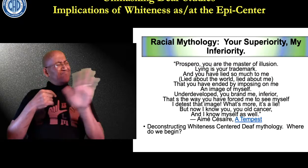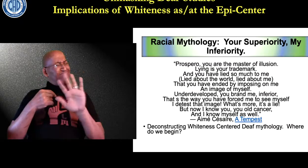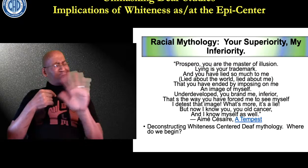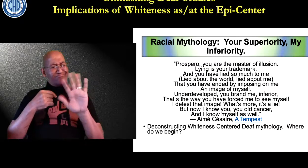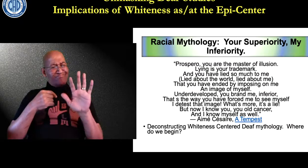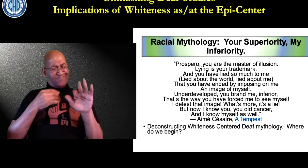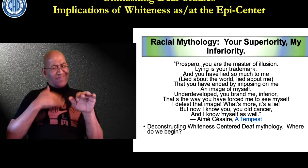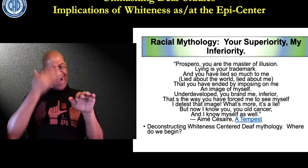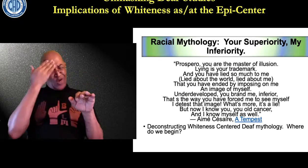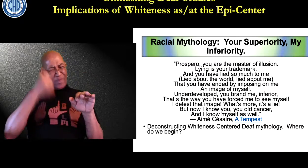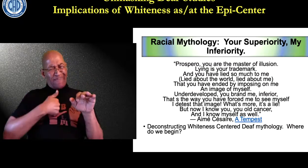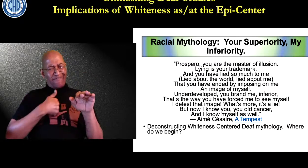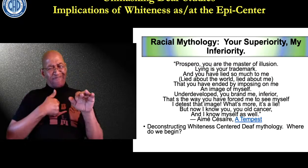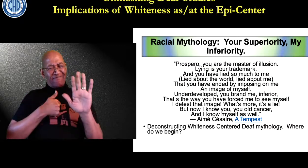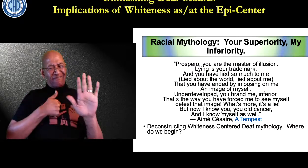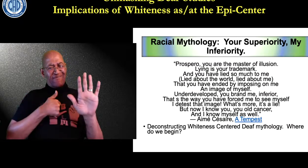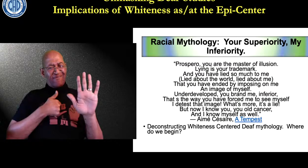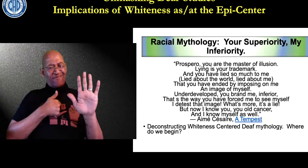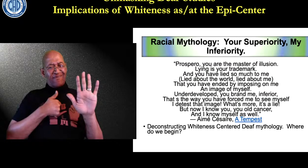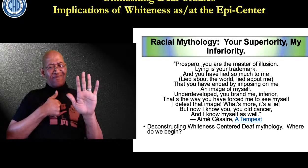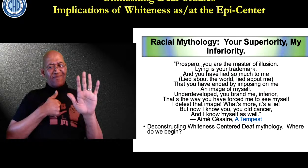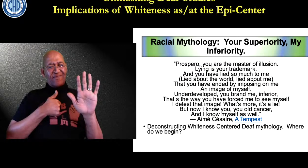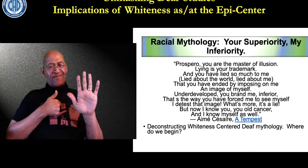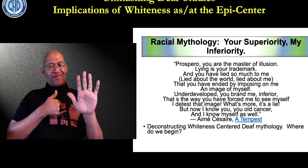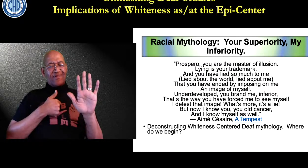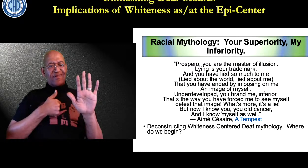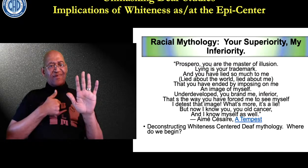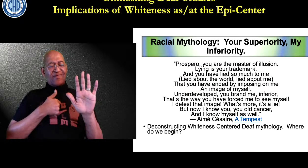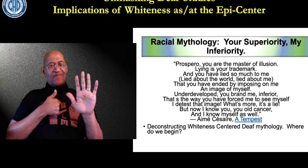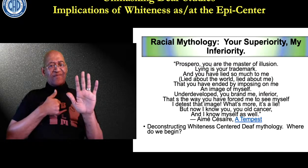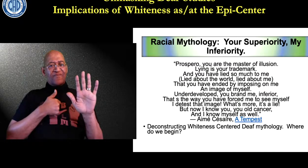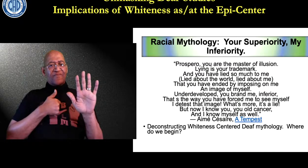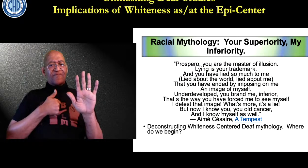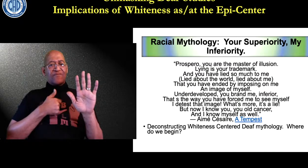You decided that's me. You forced that on me.